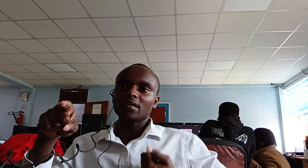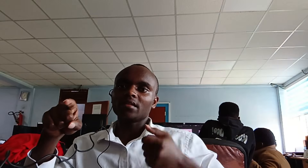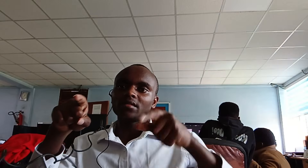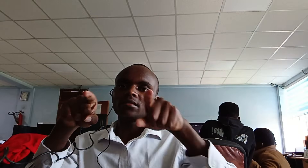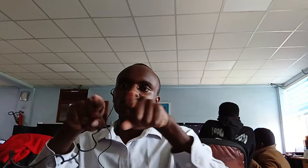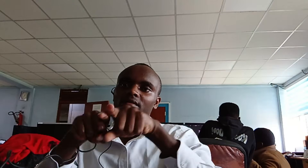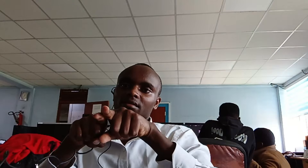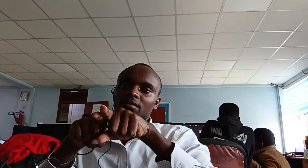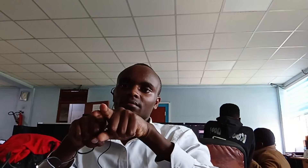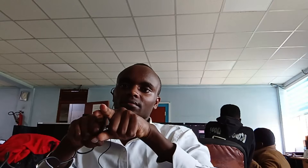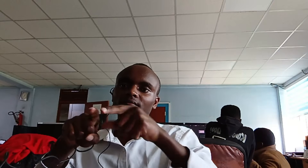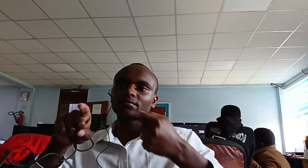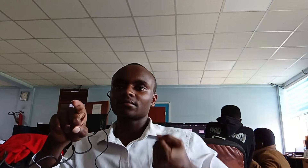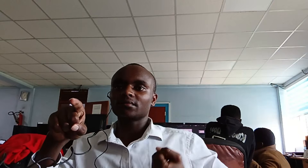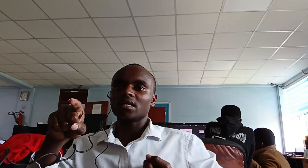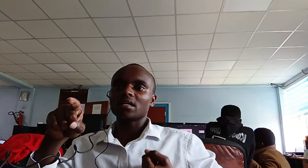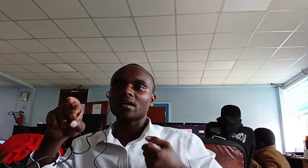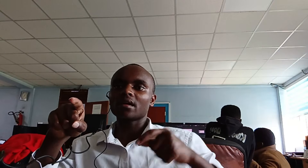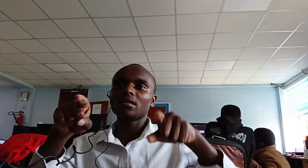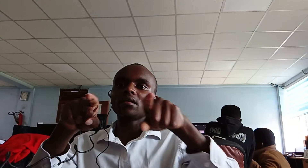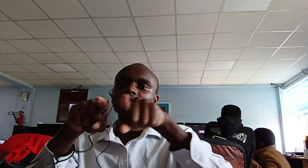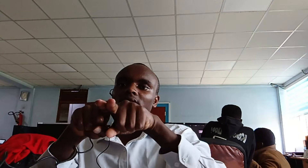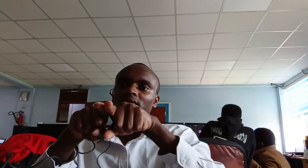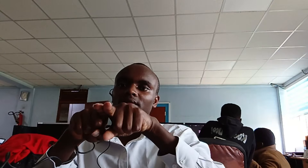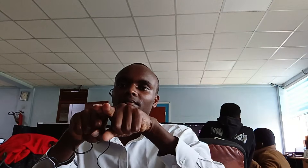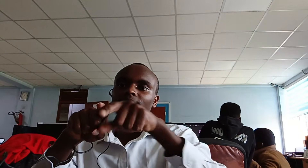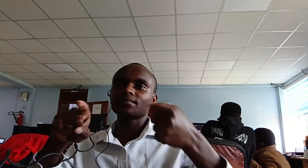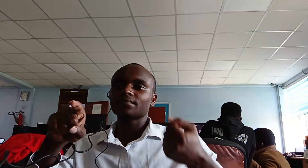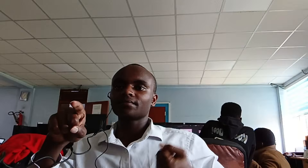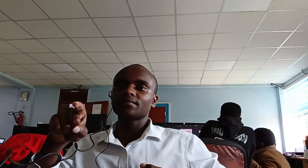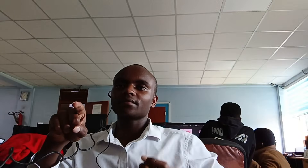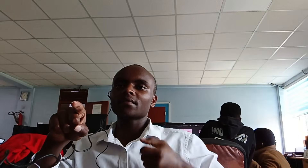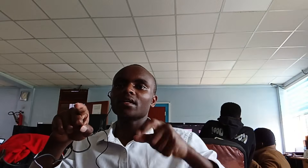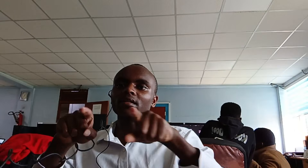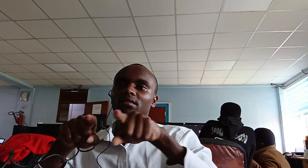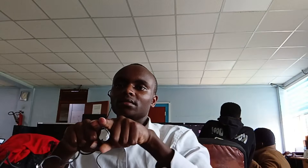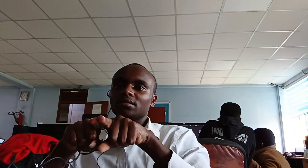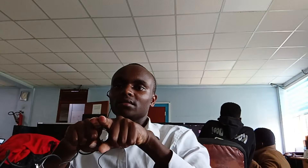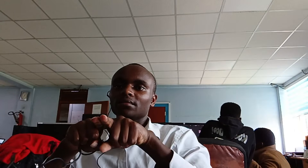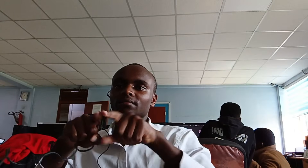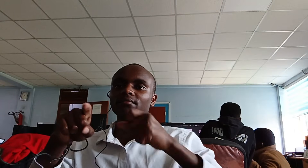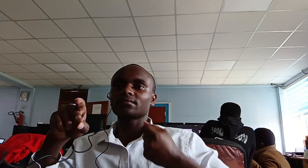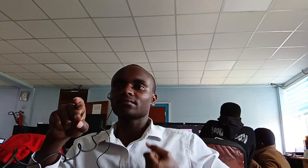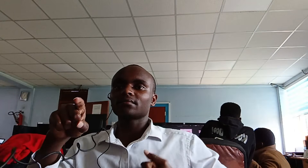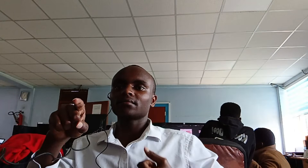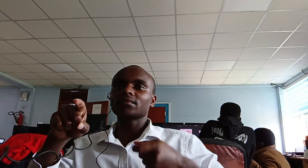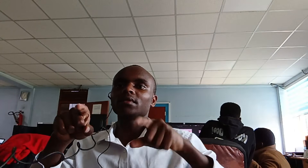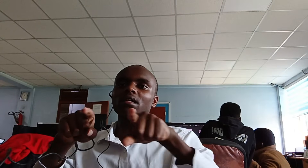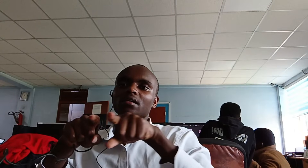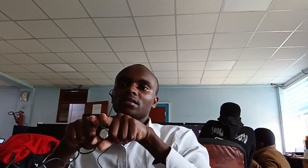the sign for sister. Girl, same, sister,